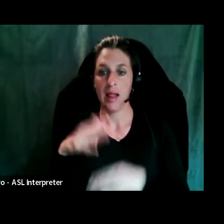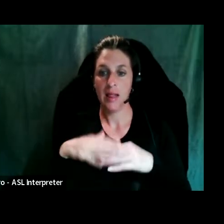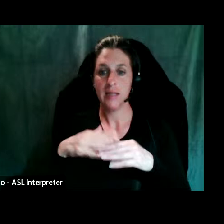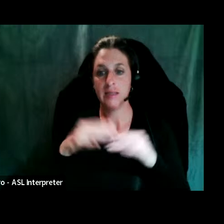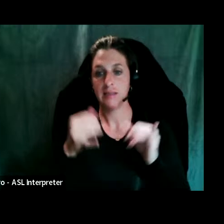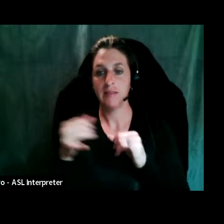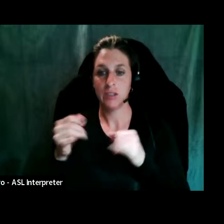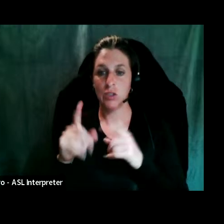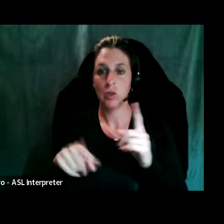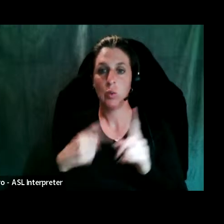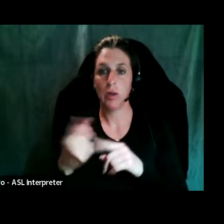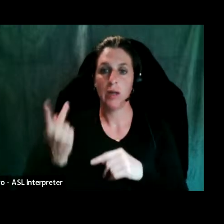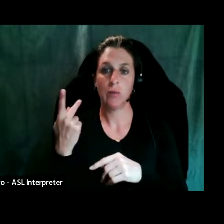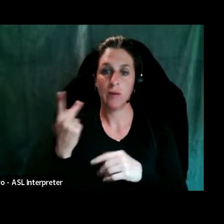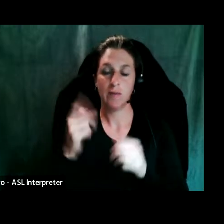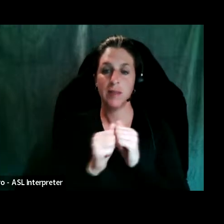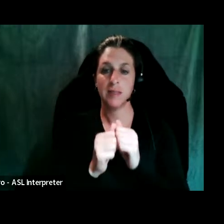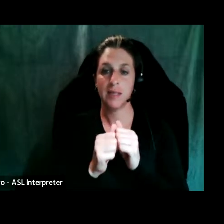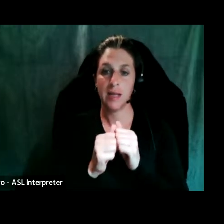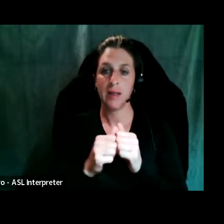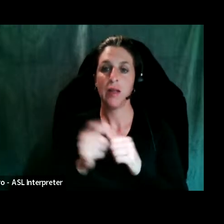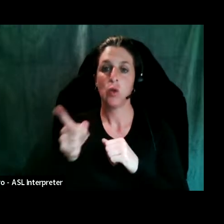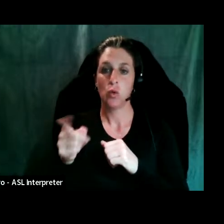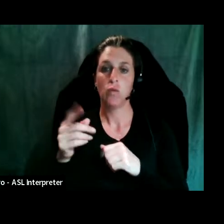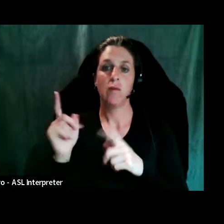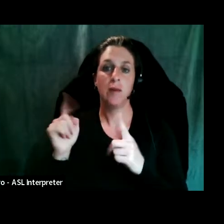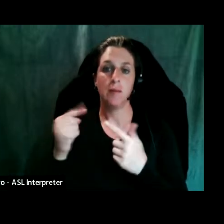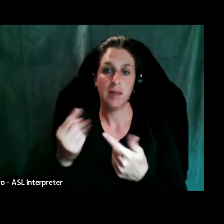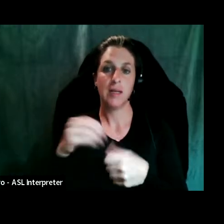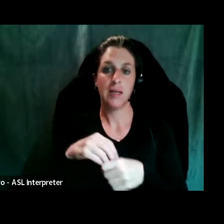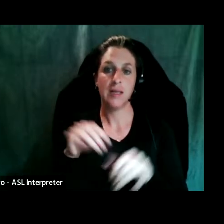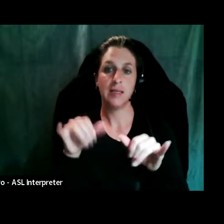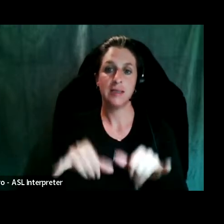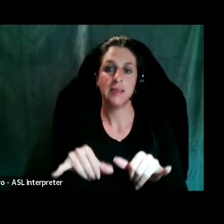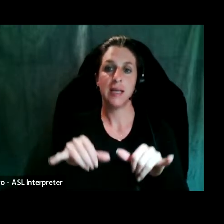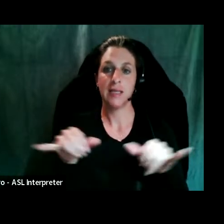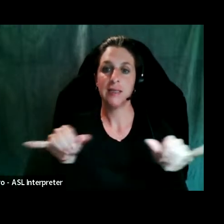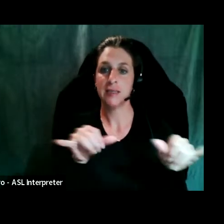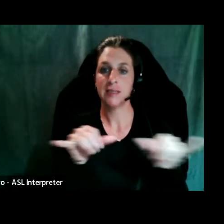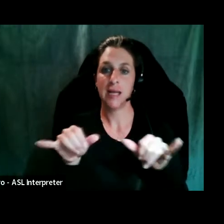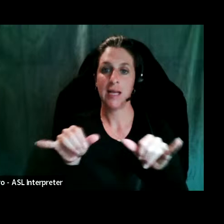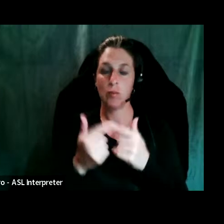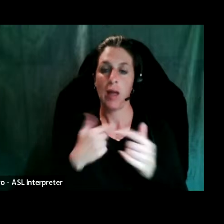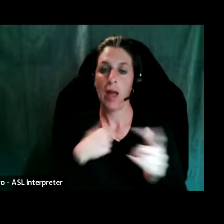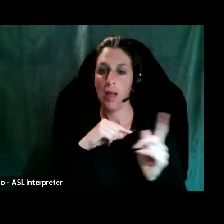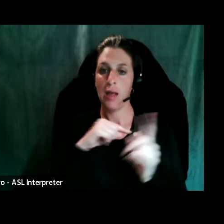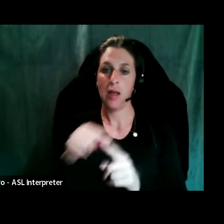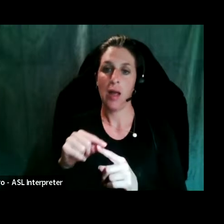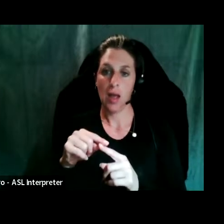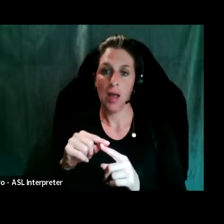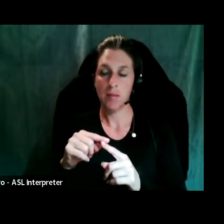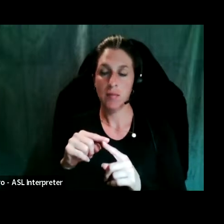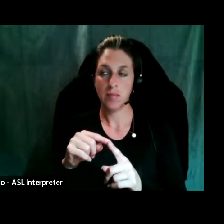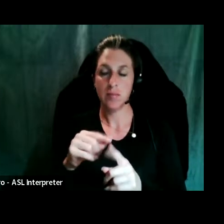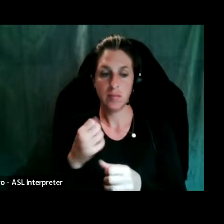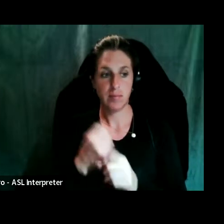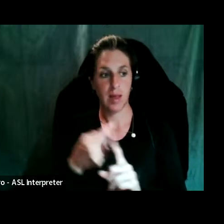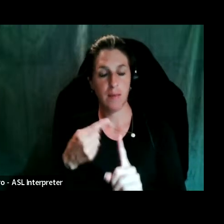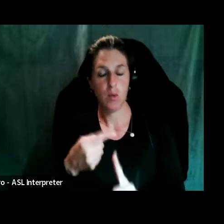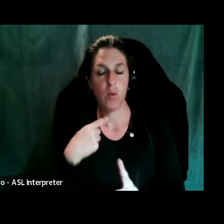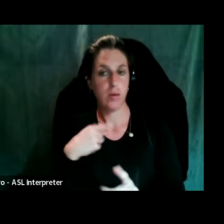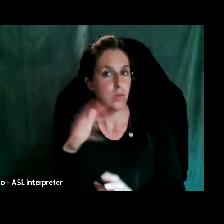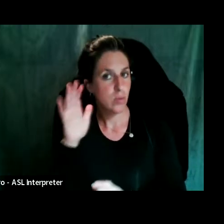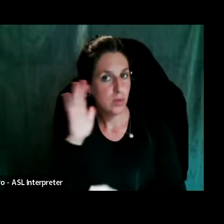been together, I know you've been in the same group, and I will come over and make it a point Yes. to listen and ask, you know,